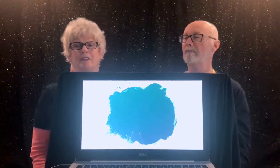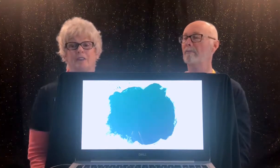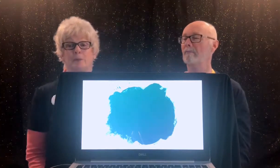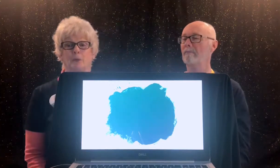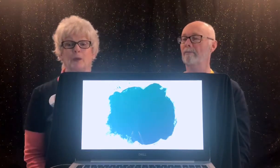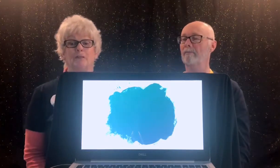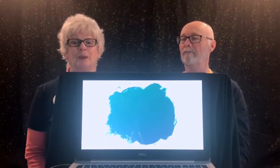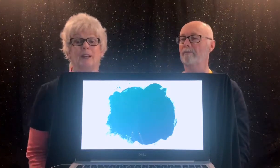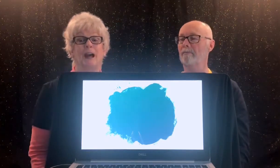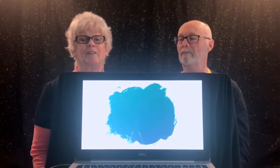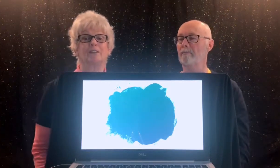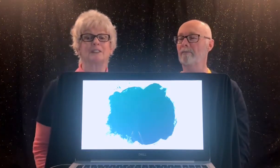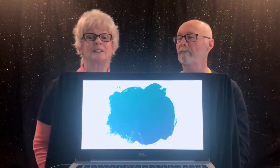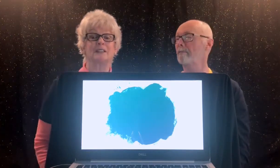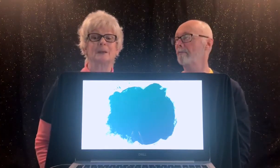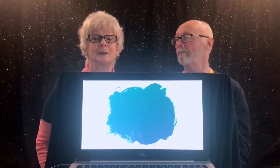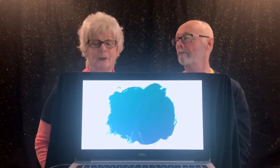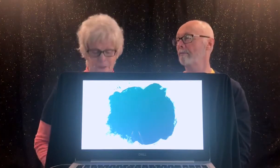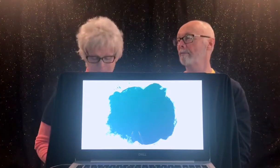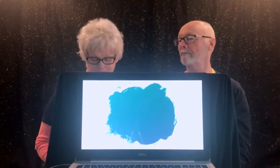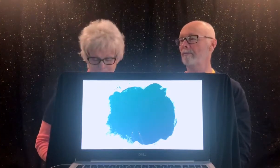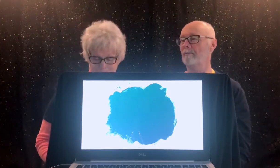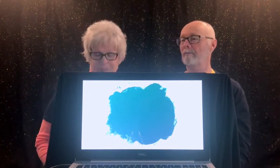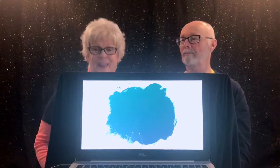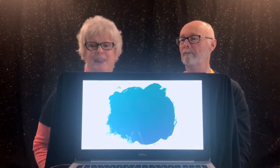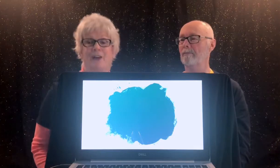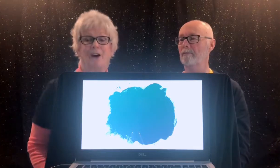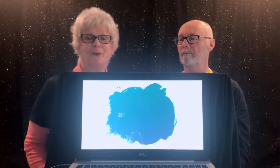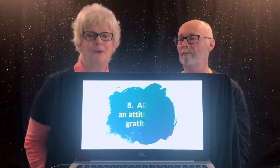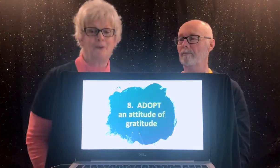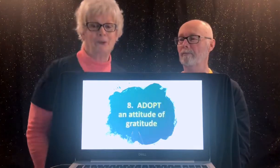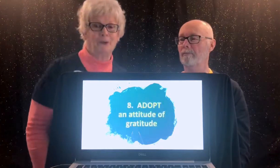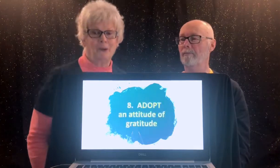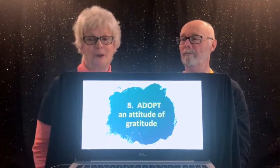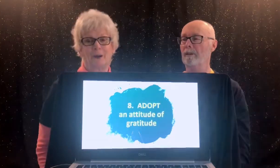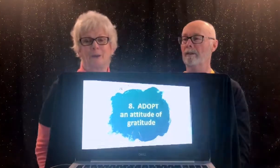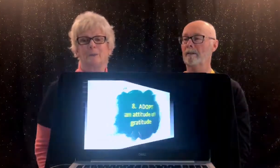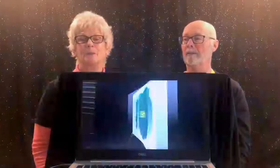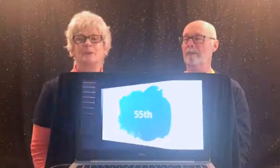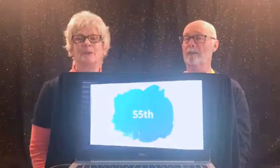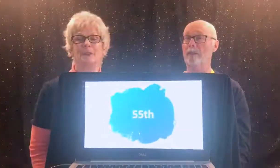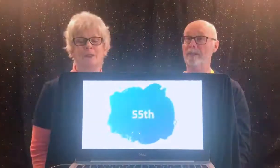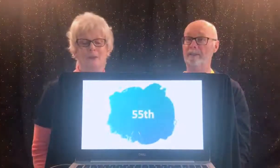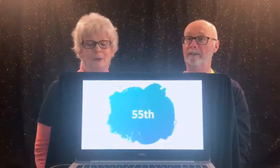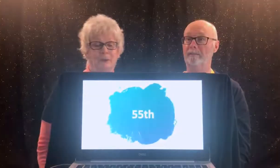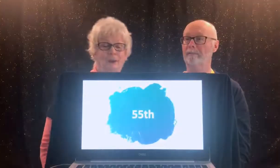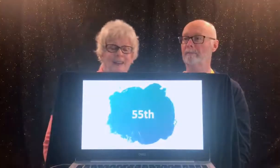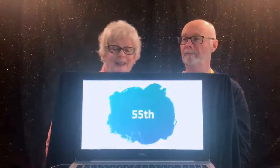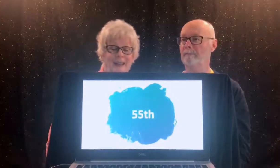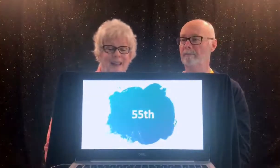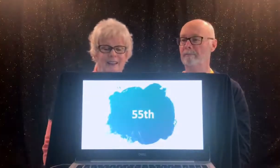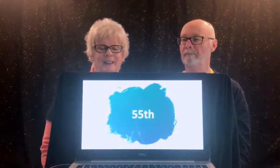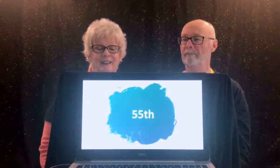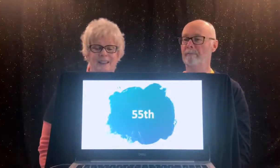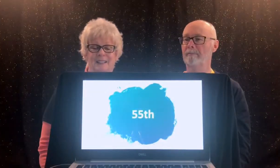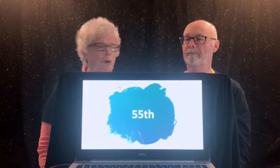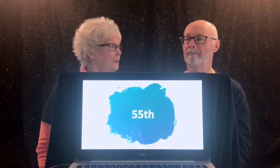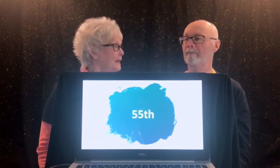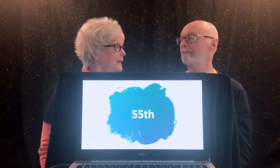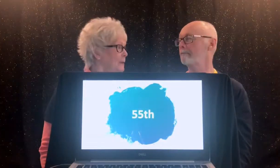55th bereavement conference, they thought we were Crazy. yeah. They said, why would